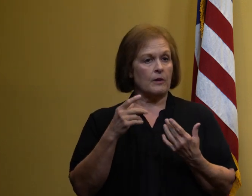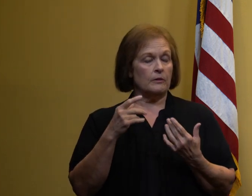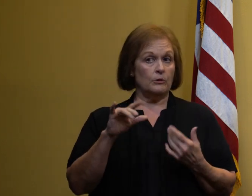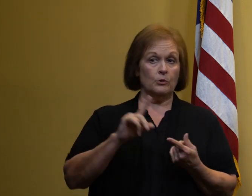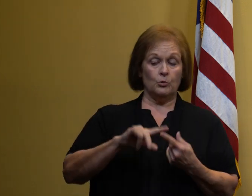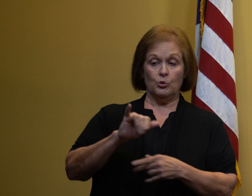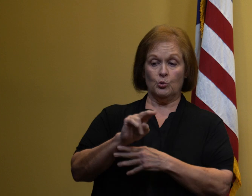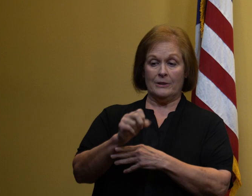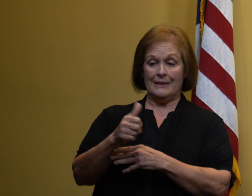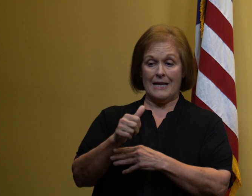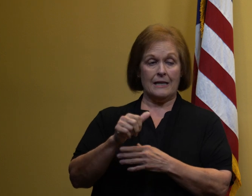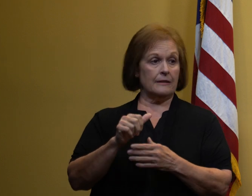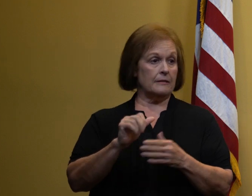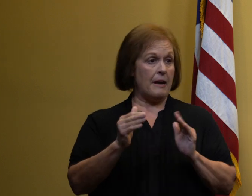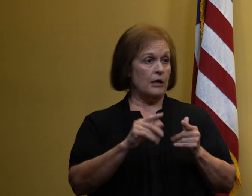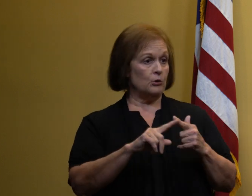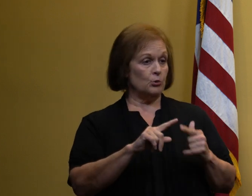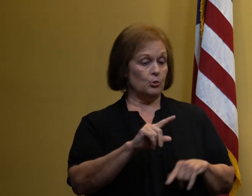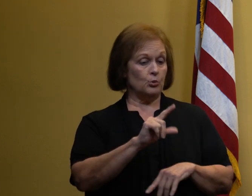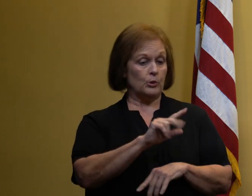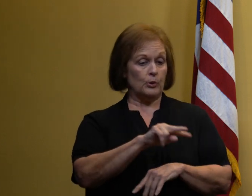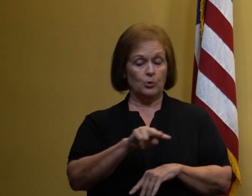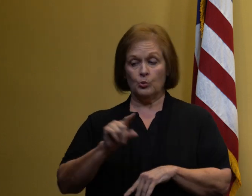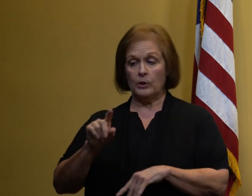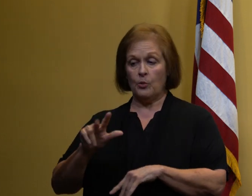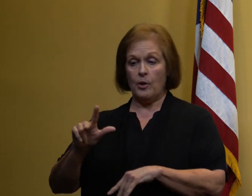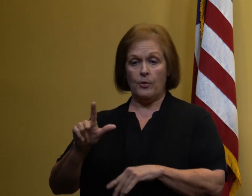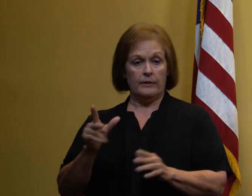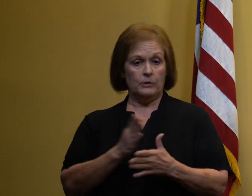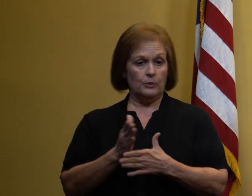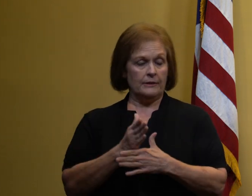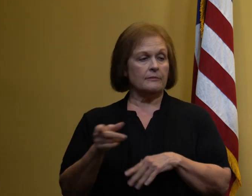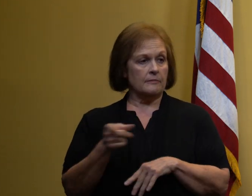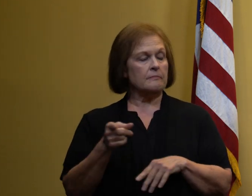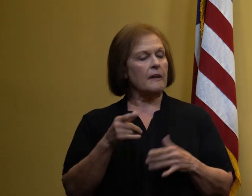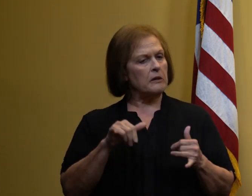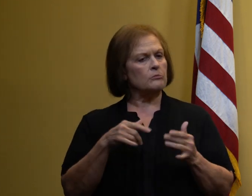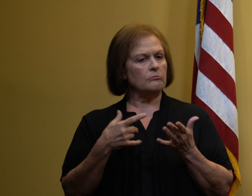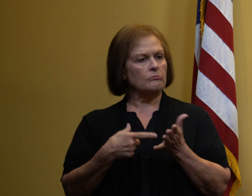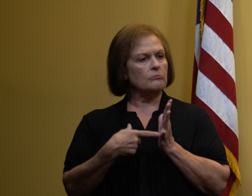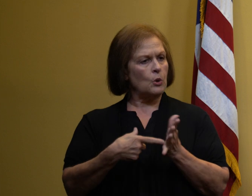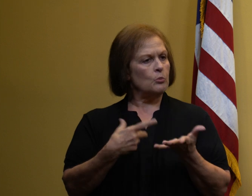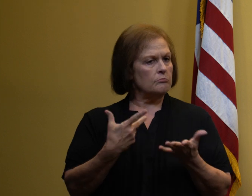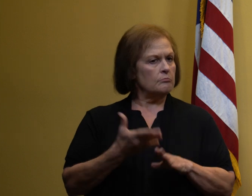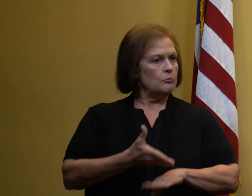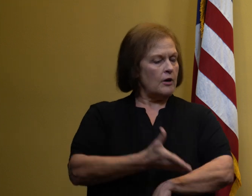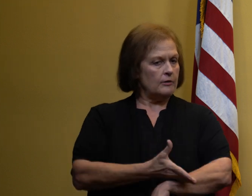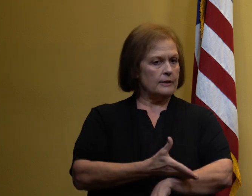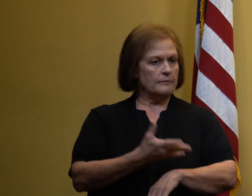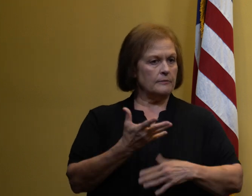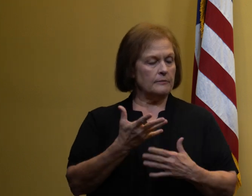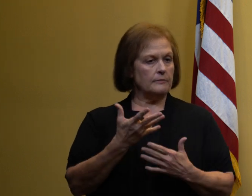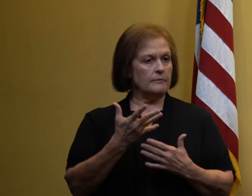June 10th, comparing to 23 to 22, again, continues to show progress.